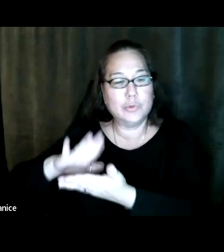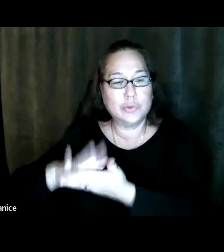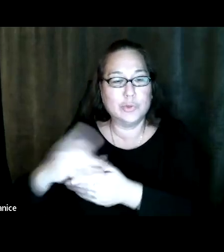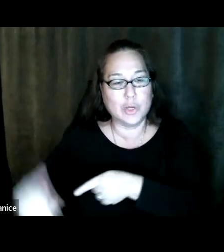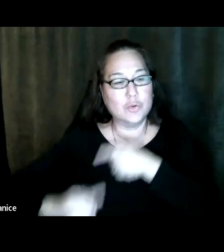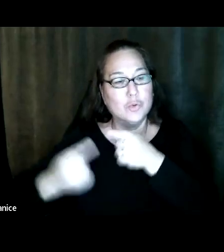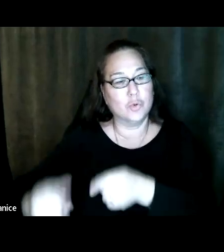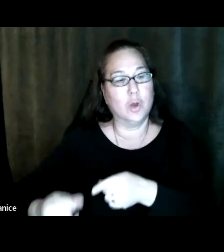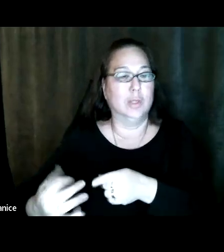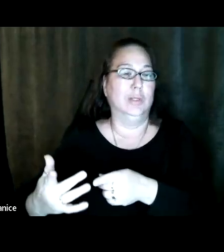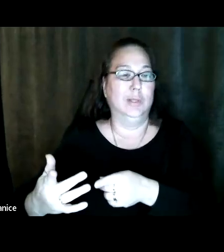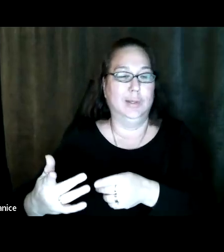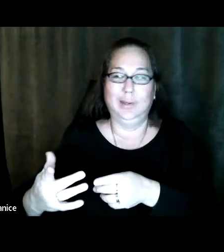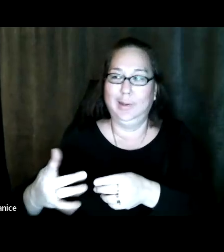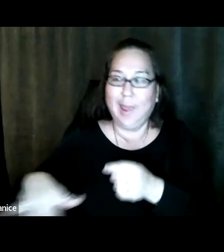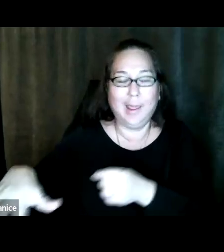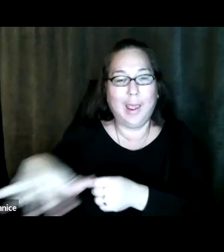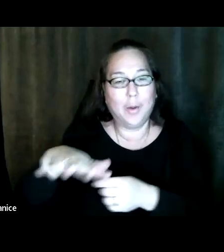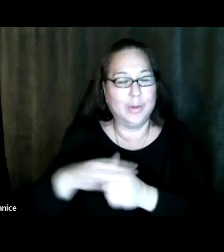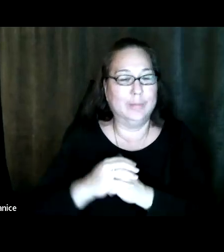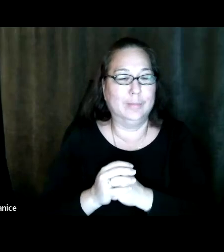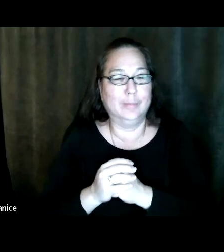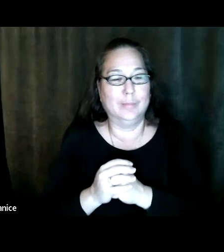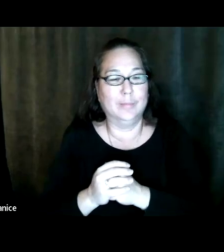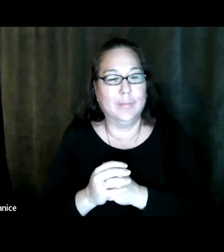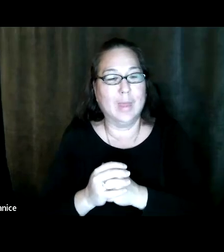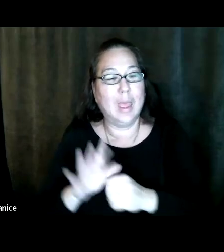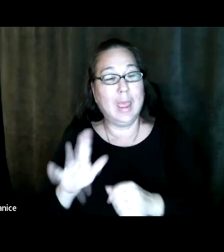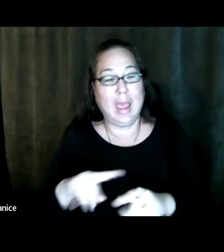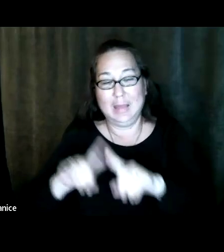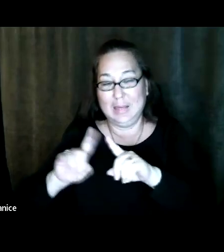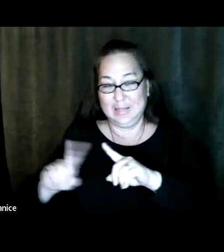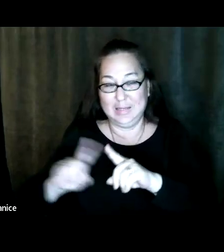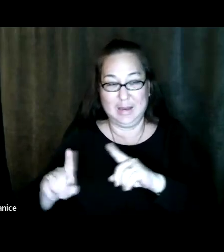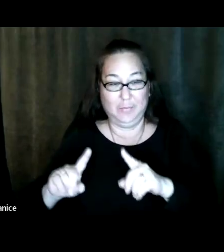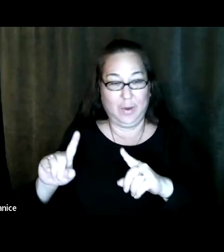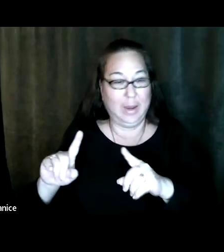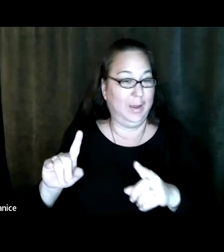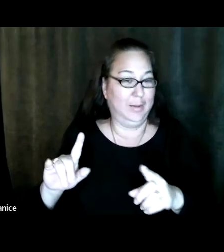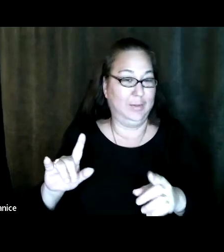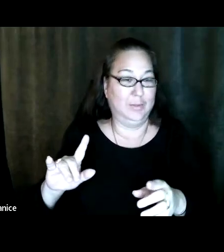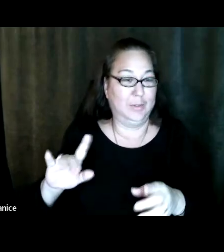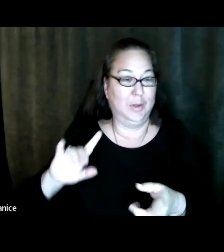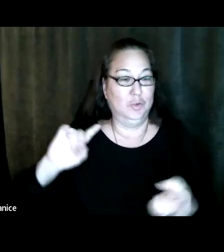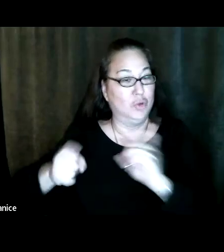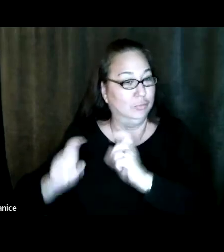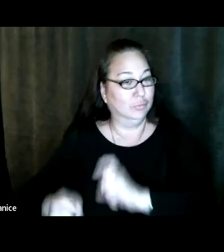in an entire school system that has seen stalled overall academic growth and low literacy rates in recent